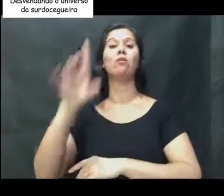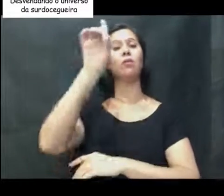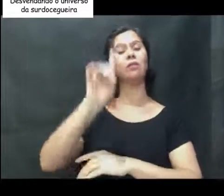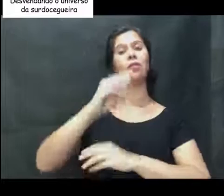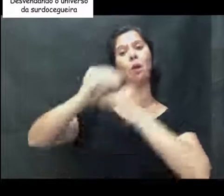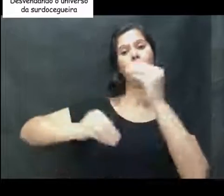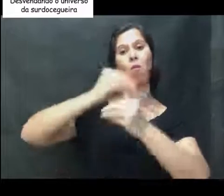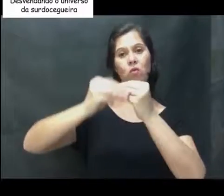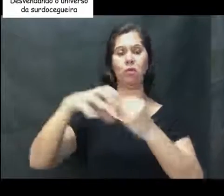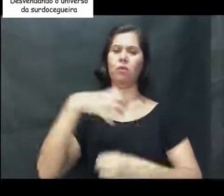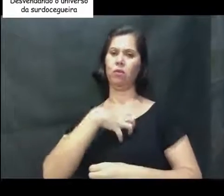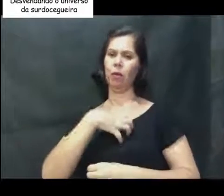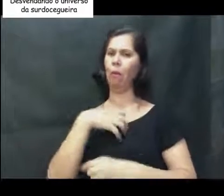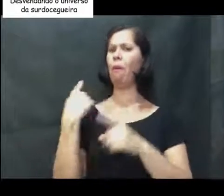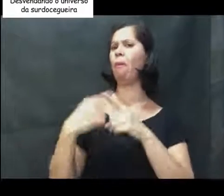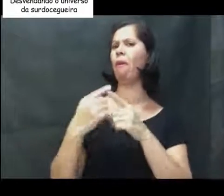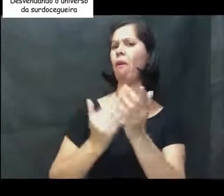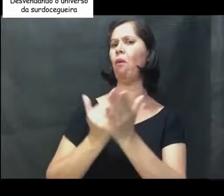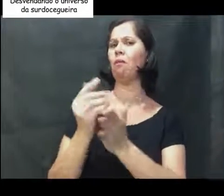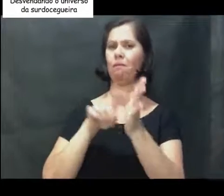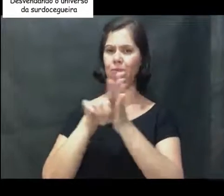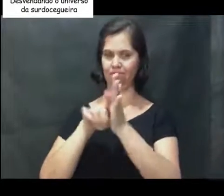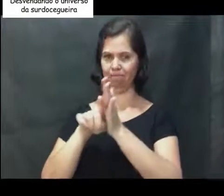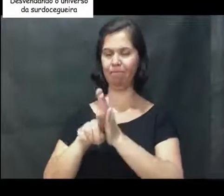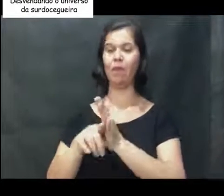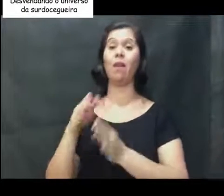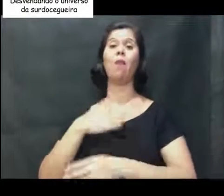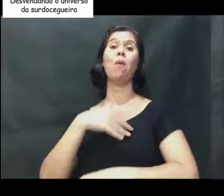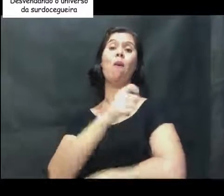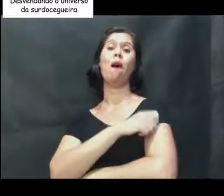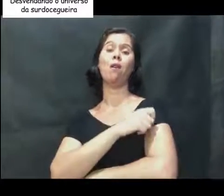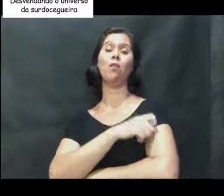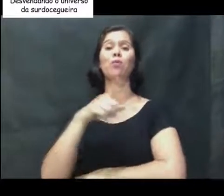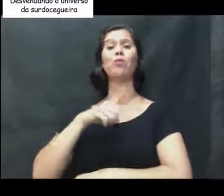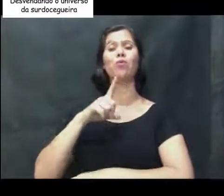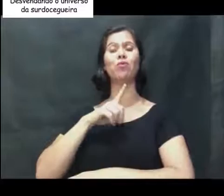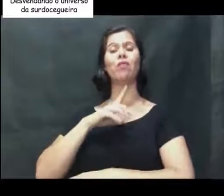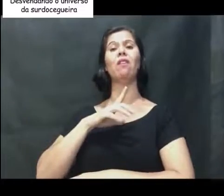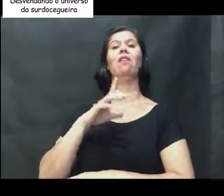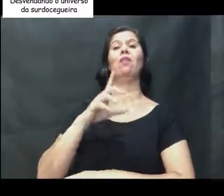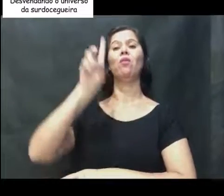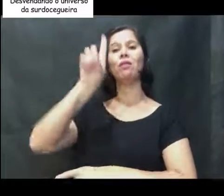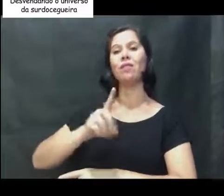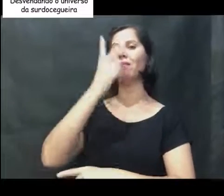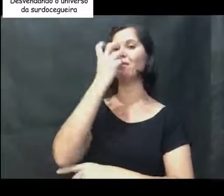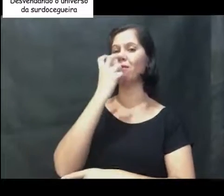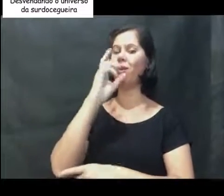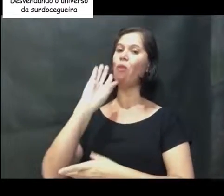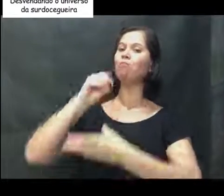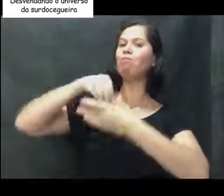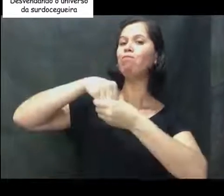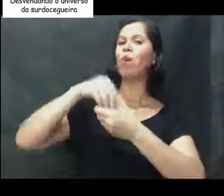Disabilities. The motivation for developing this research is that some of my students had other commitments associated with